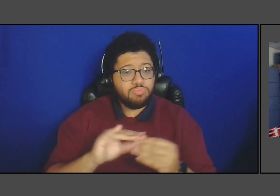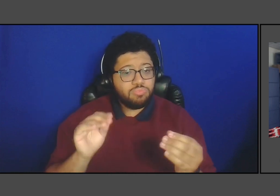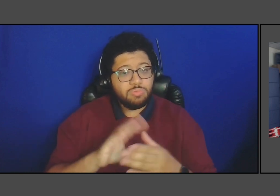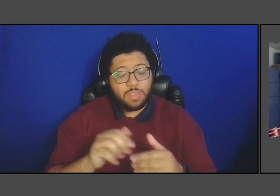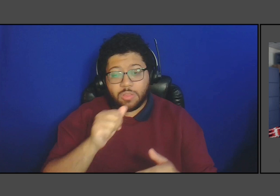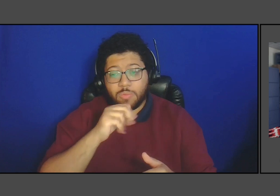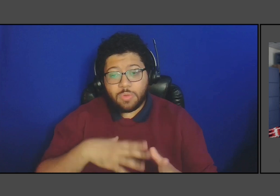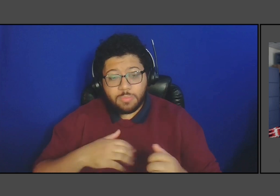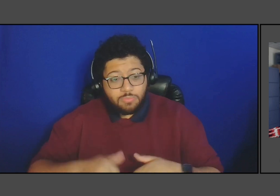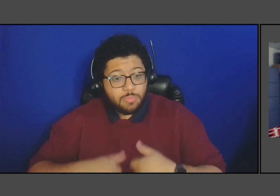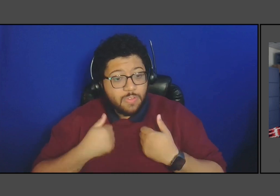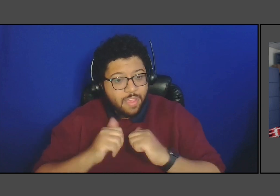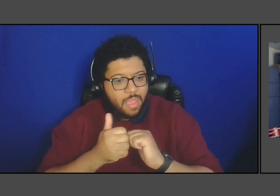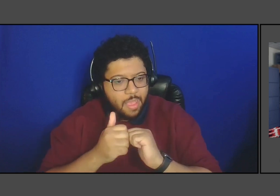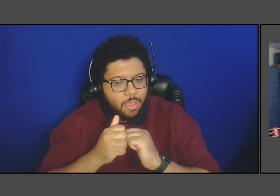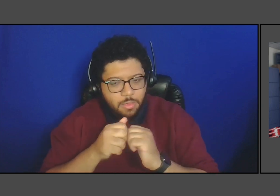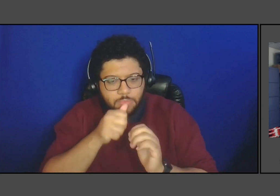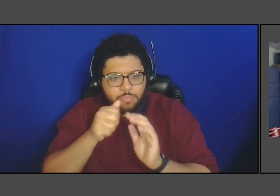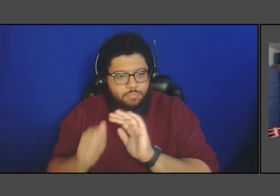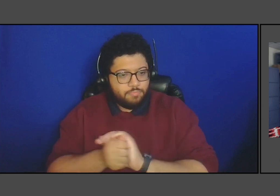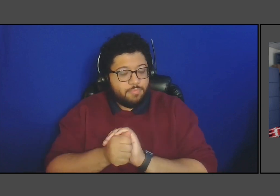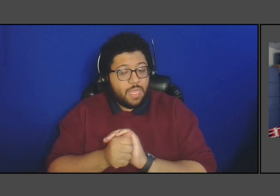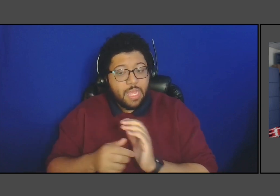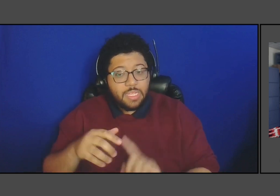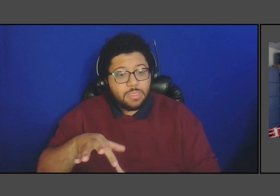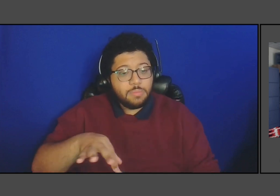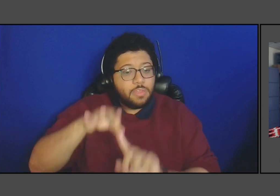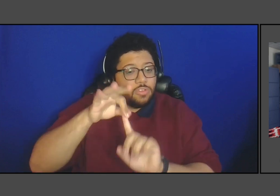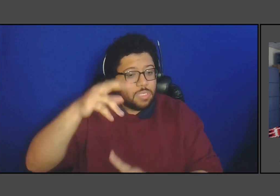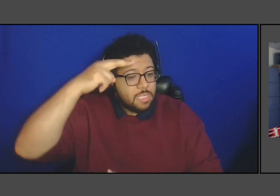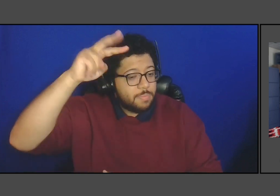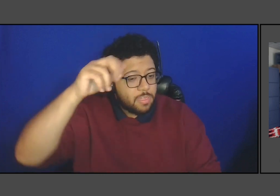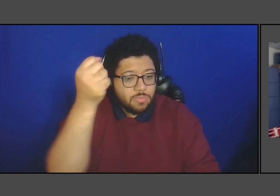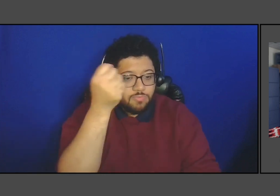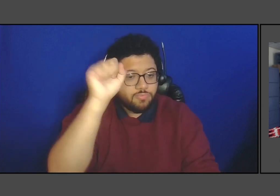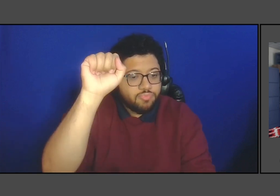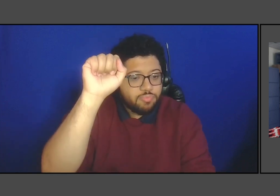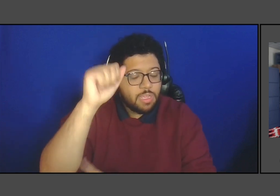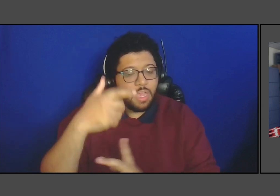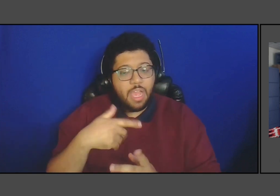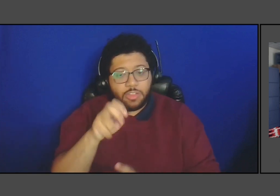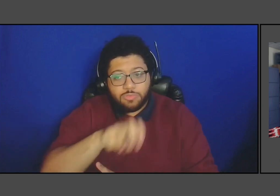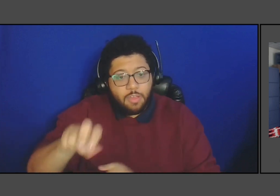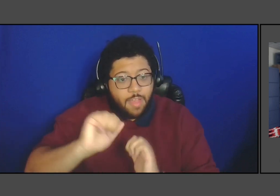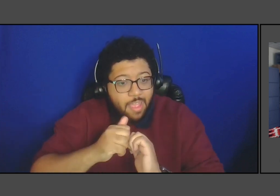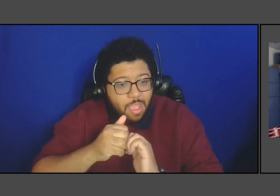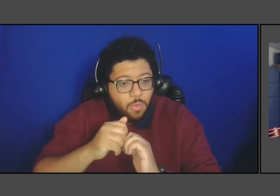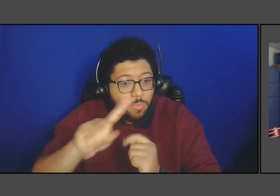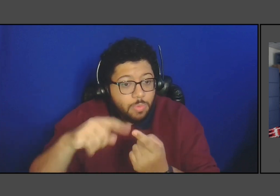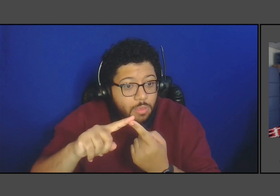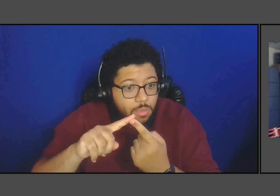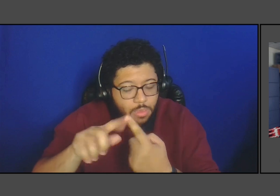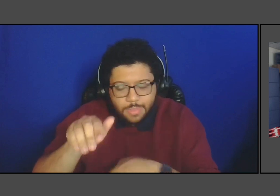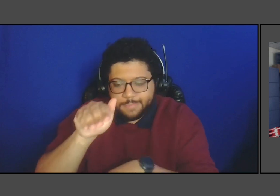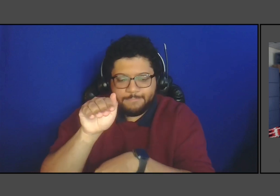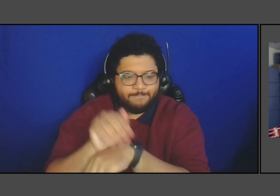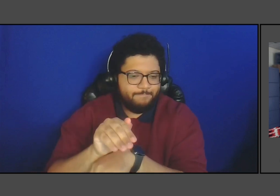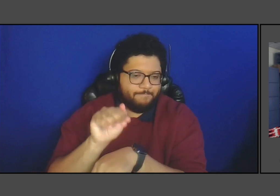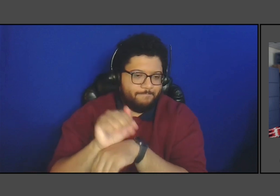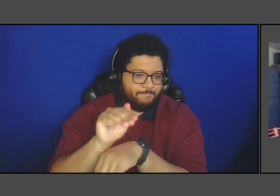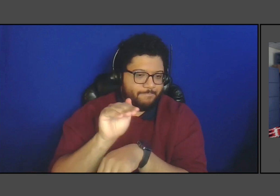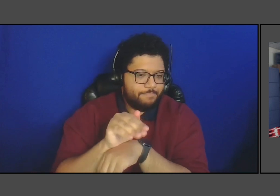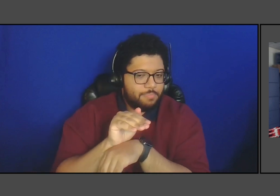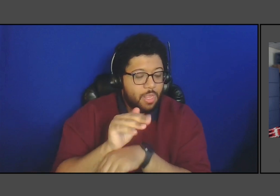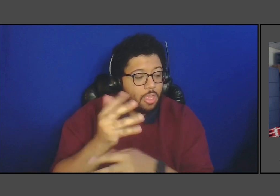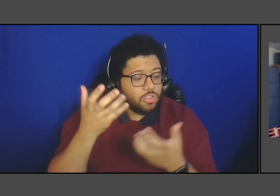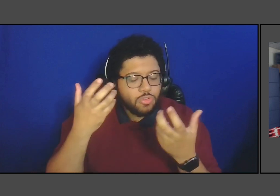hidden, during the Mexican Revolution, or how we traveled by night to not be detected during very difficult